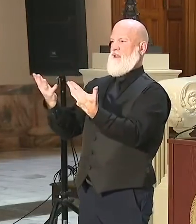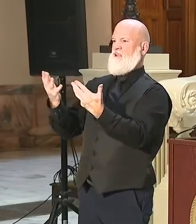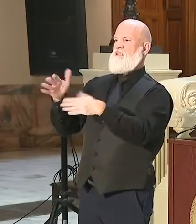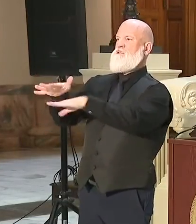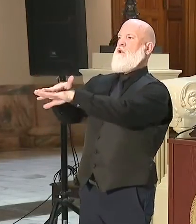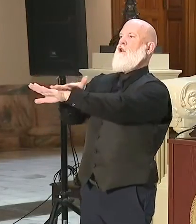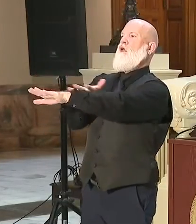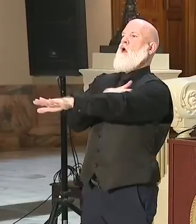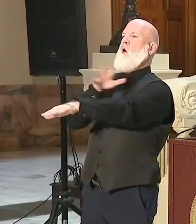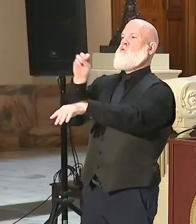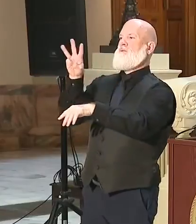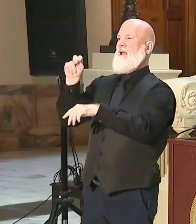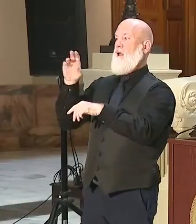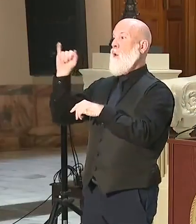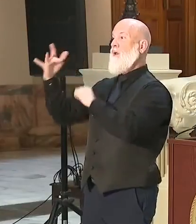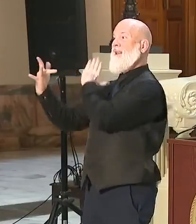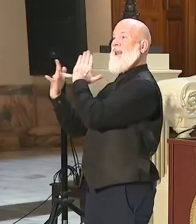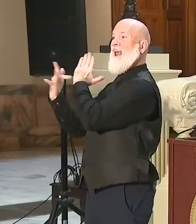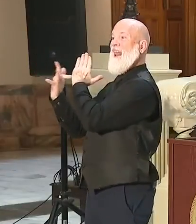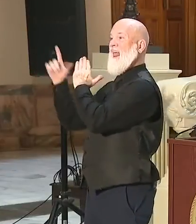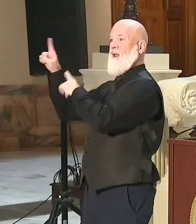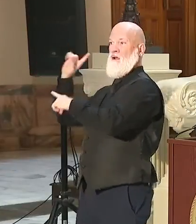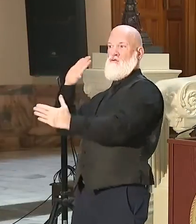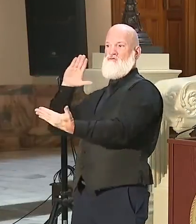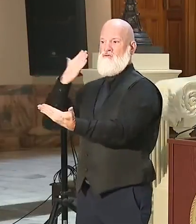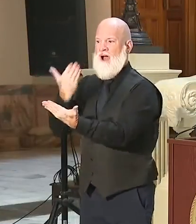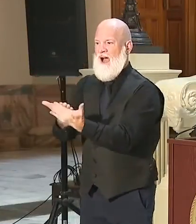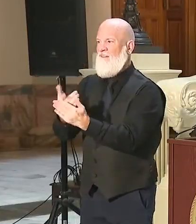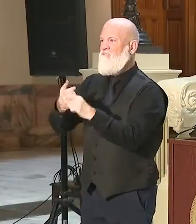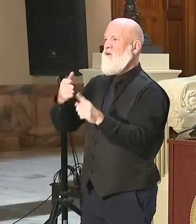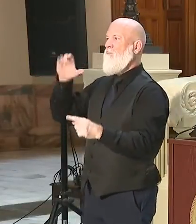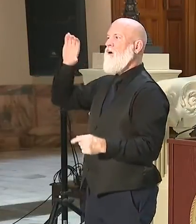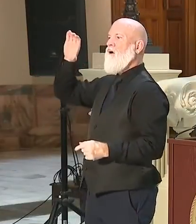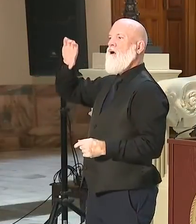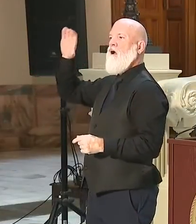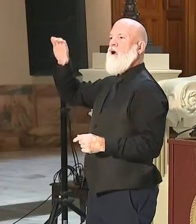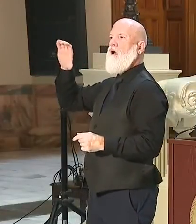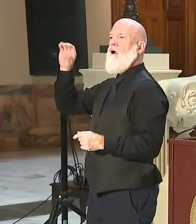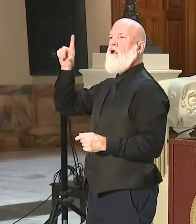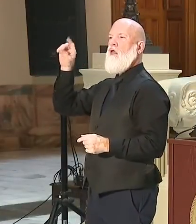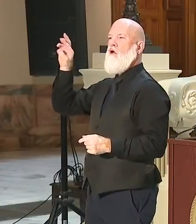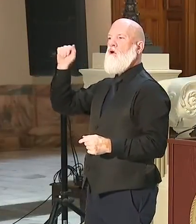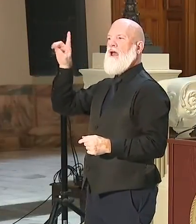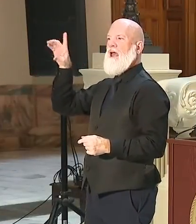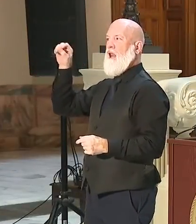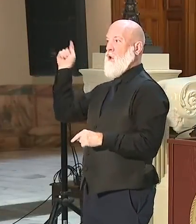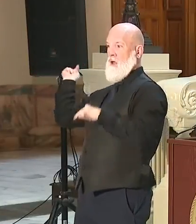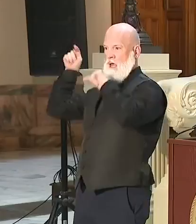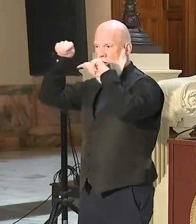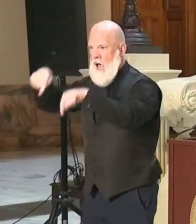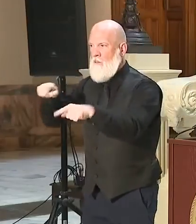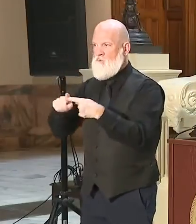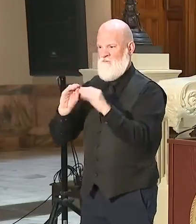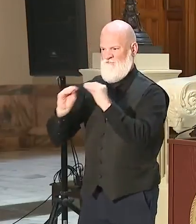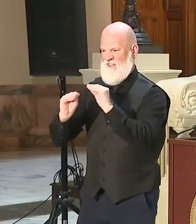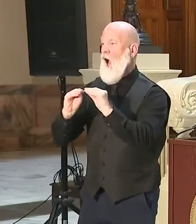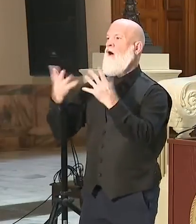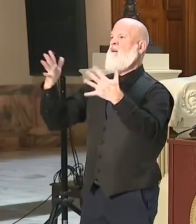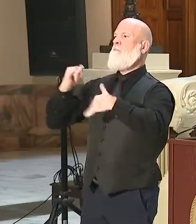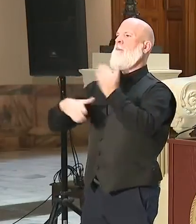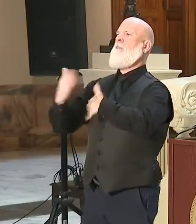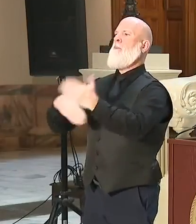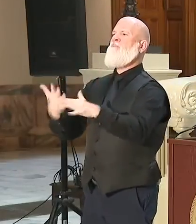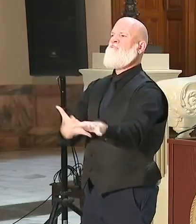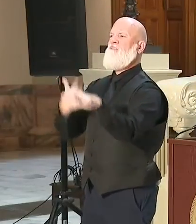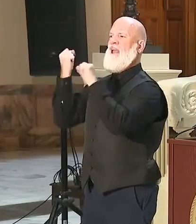Everything went through on Sunday really well, and they have now uploaded their final items. The Spalding poll pad issue, where somebody